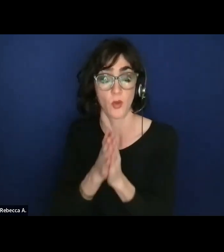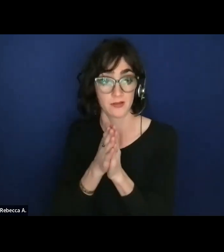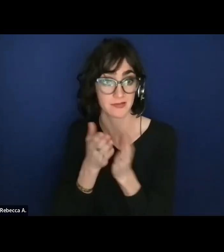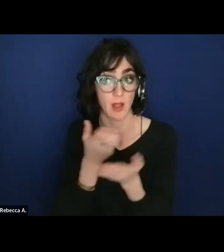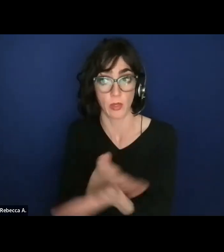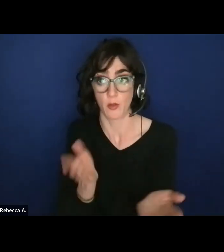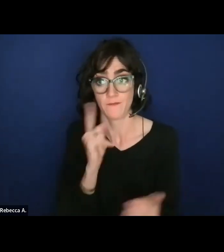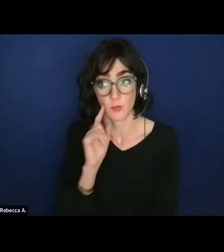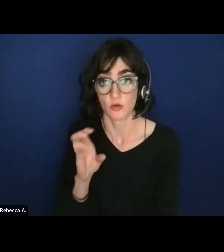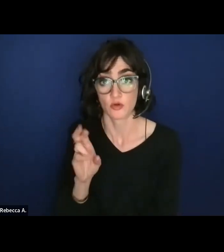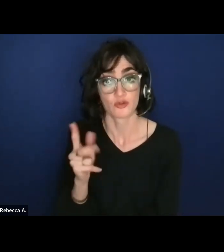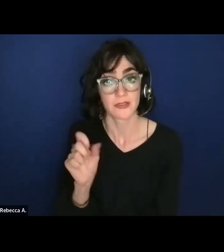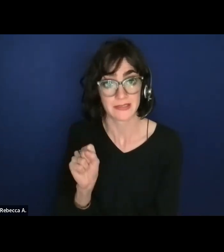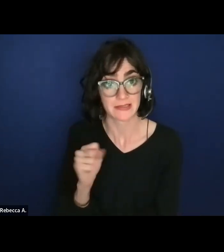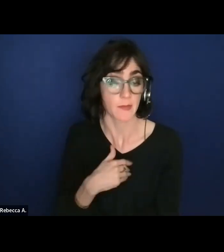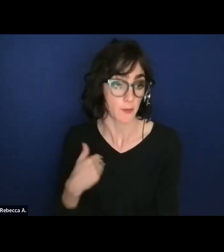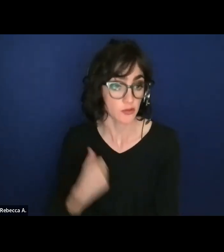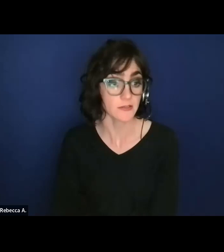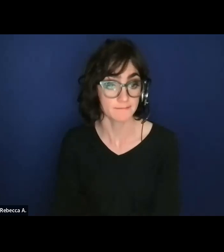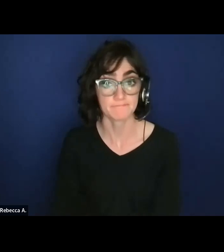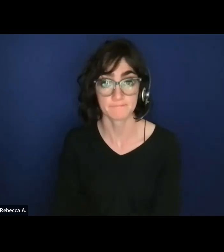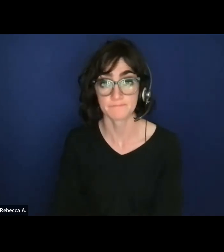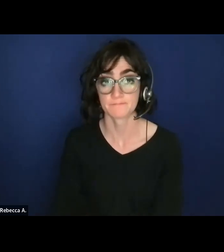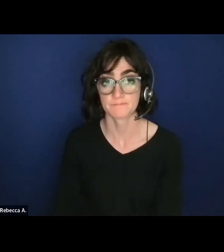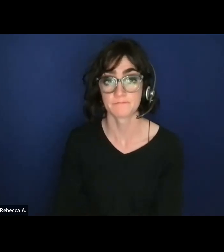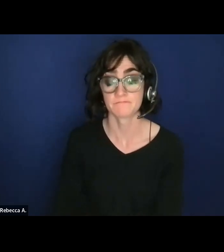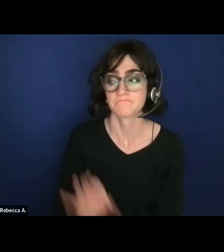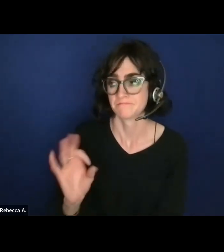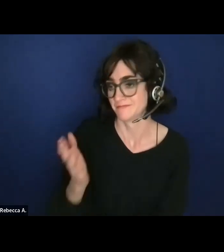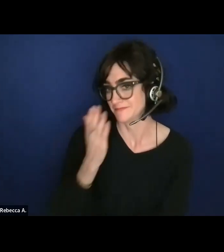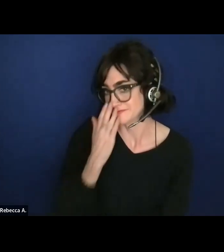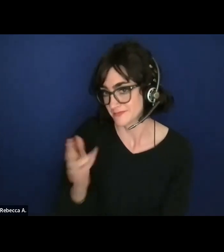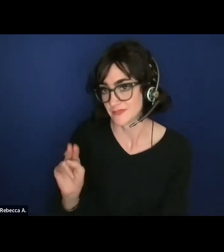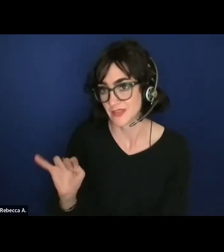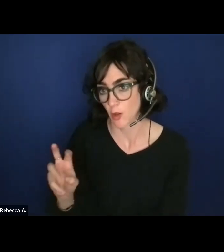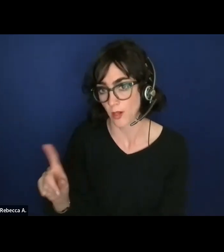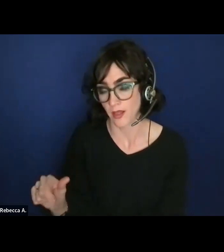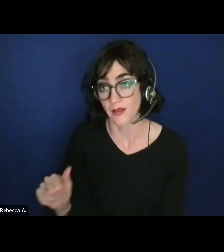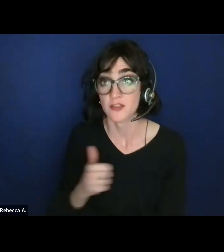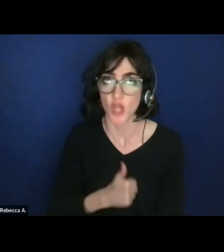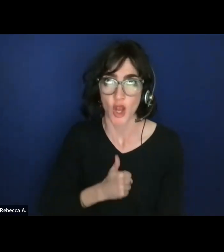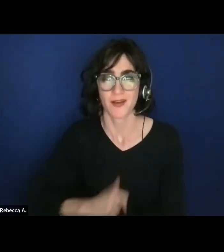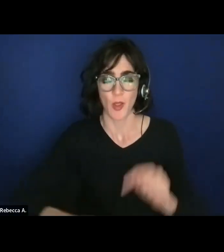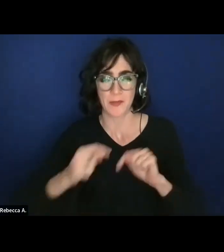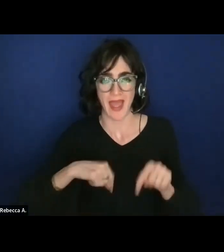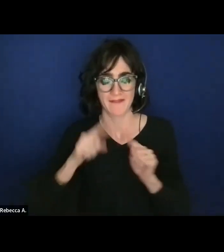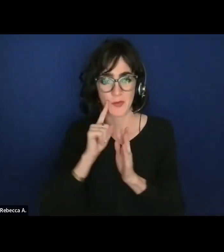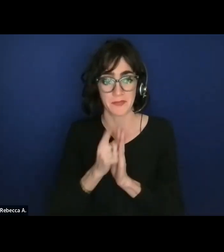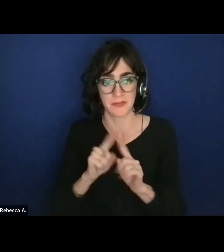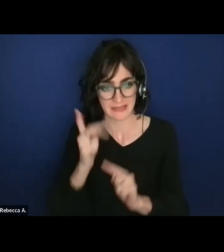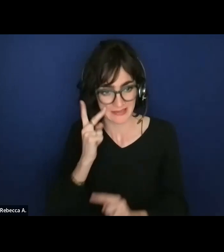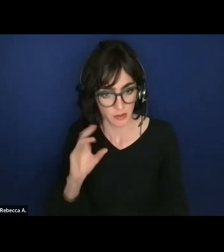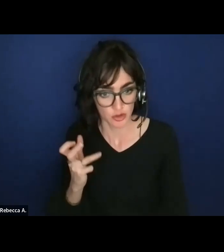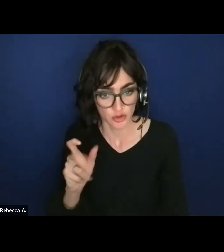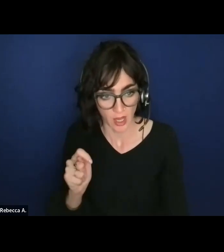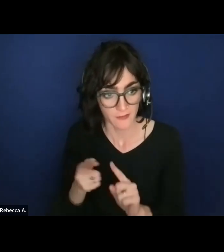members. Thanks, Nicola. And actually, sorry to take us back, but I do see a chat in here